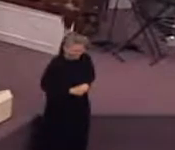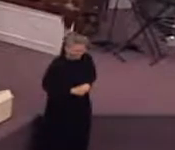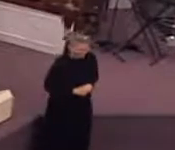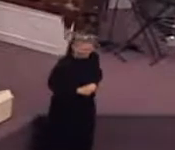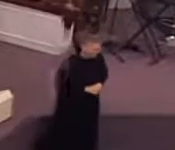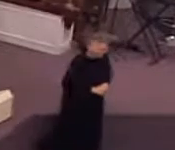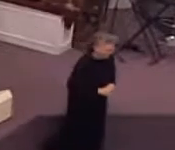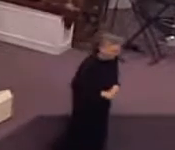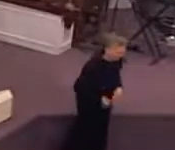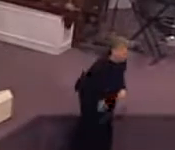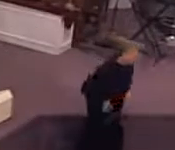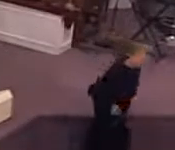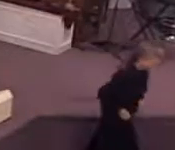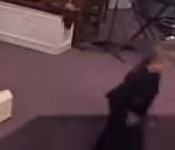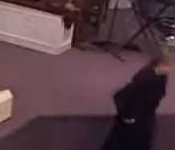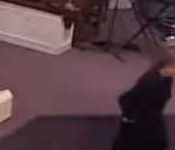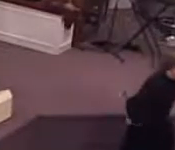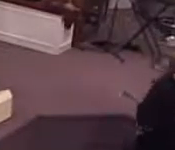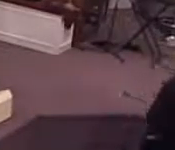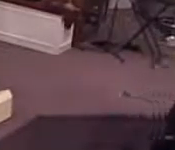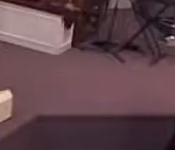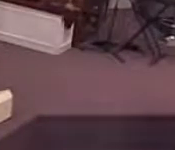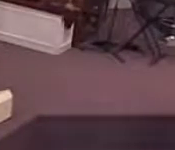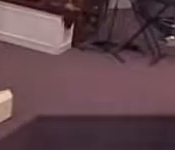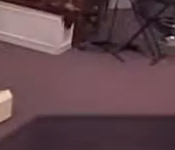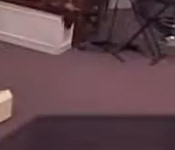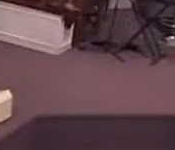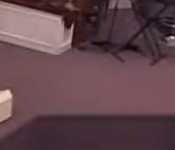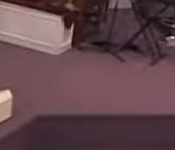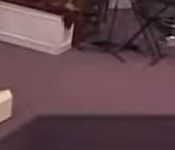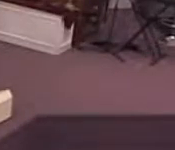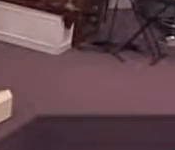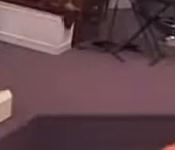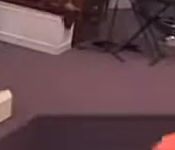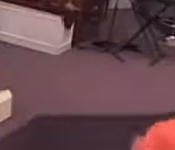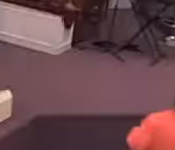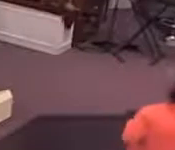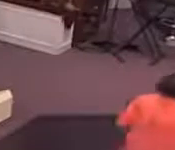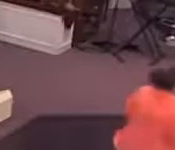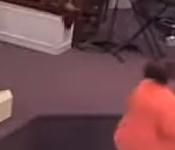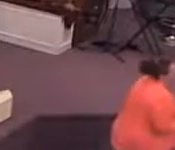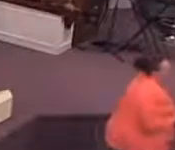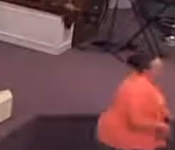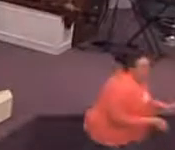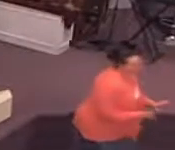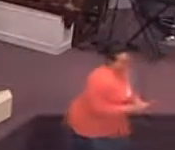editorial article in the Pentecostal Herald this month.